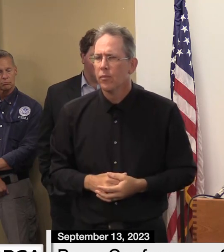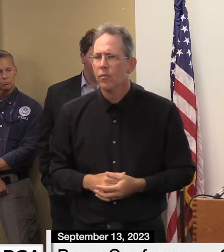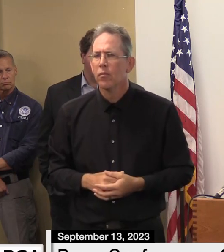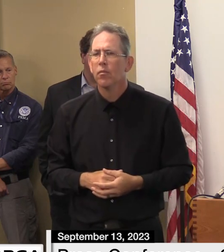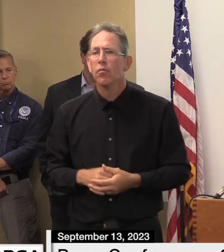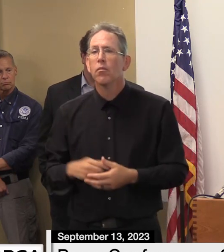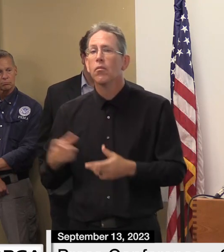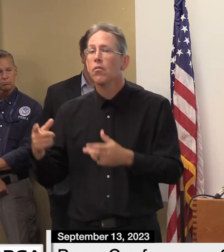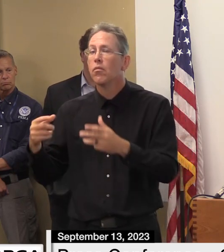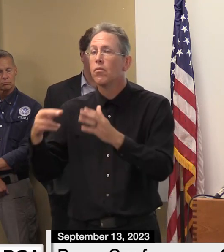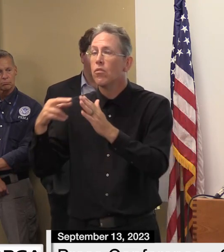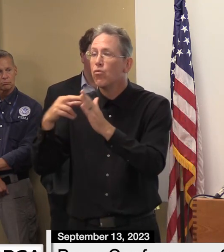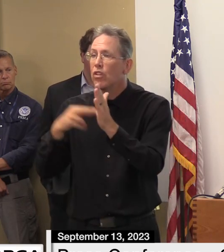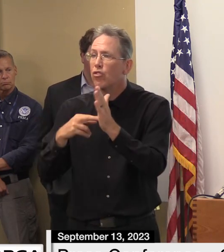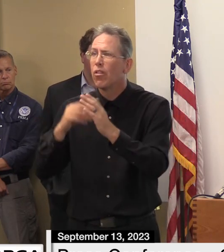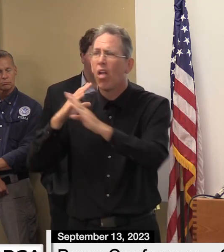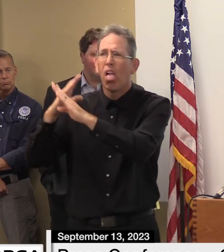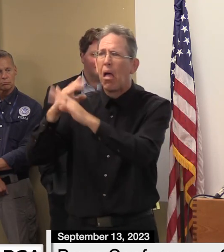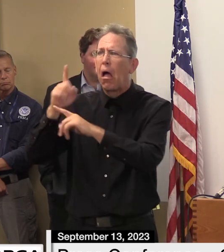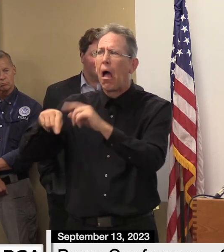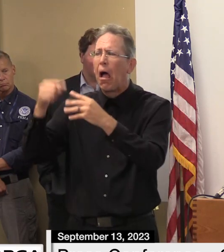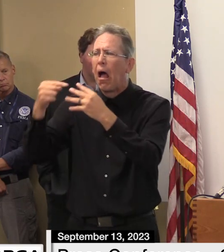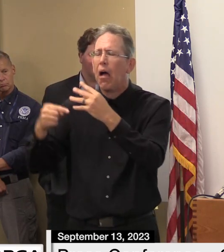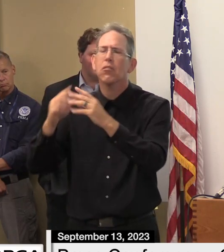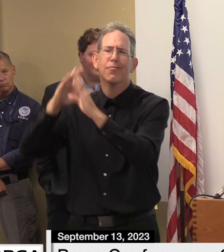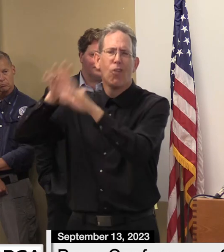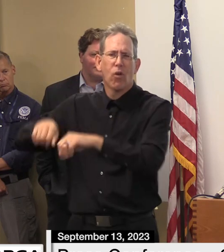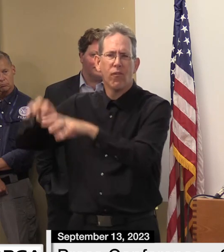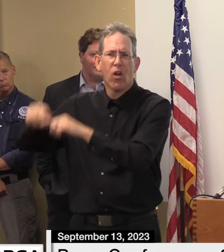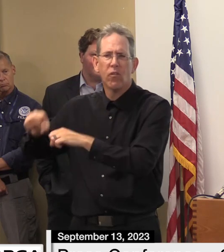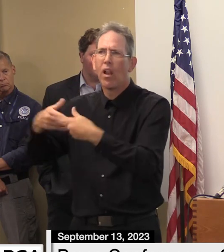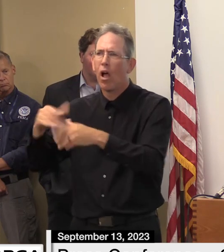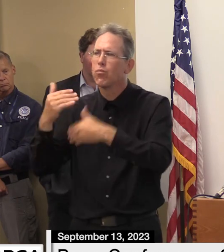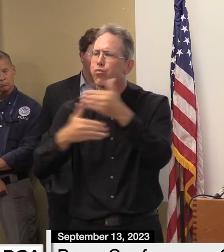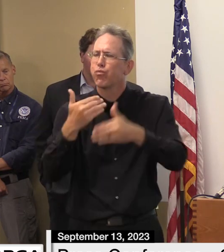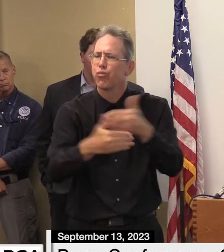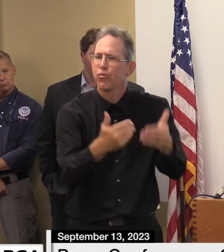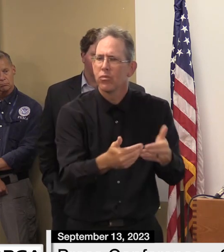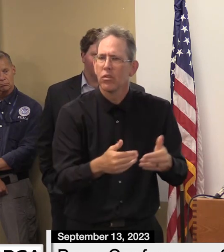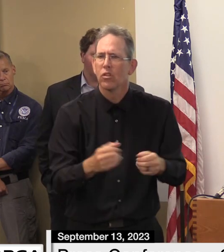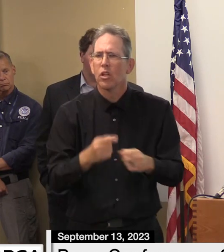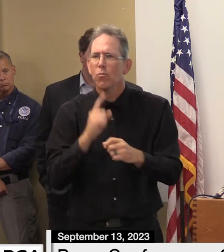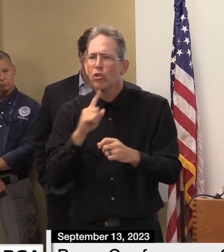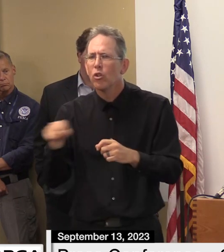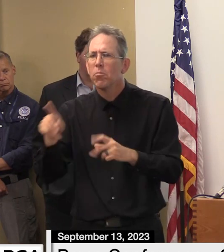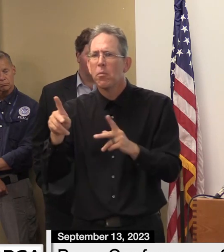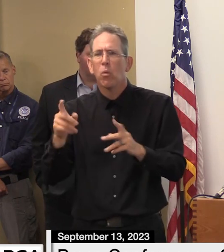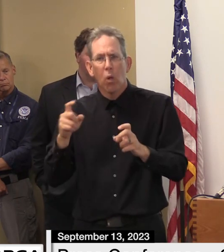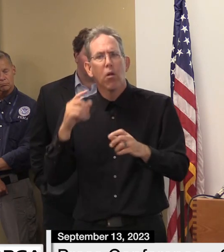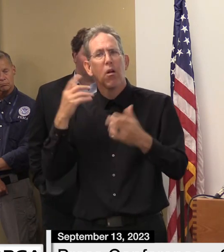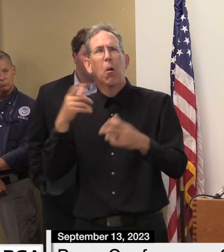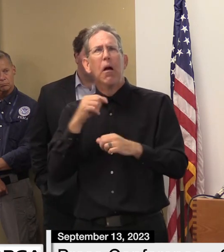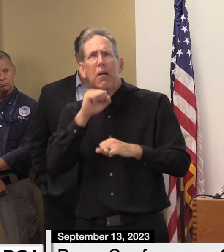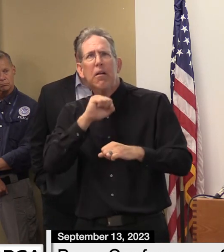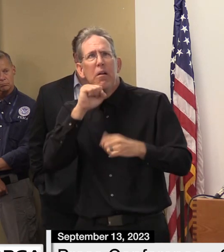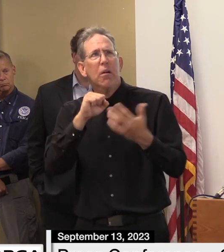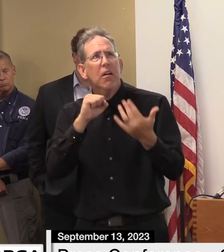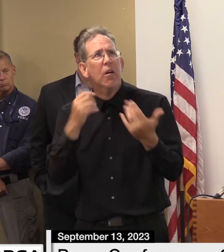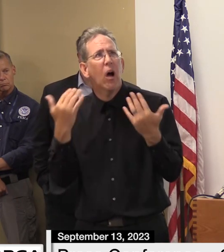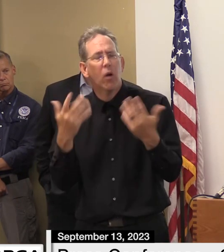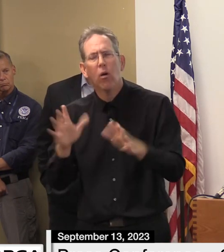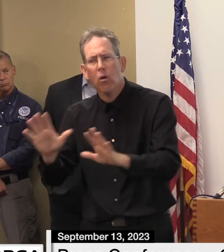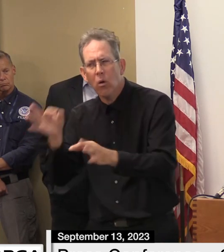and hurdles out of the way. We need to make sure people have certainty and they know the timeline on which they can build a